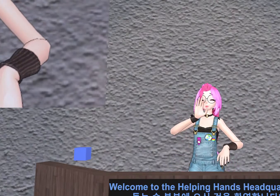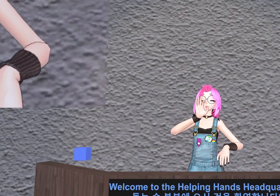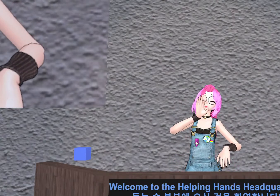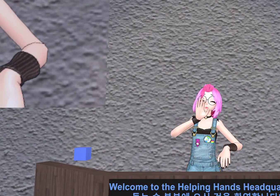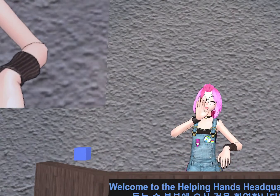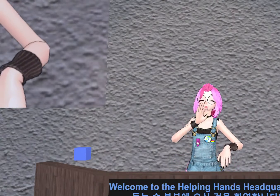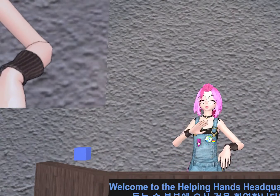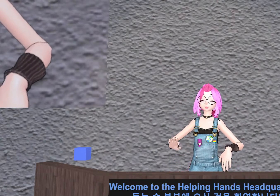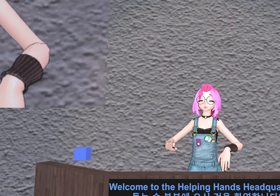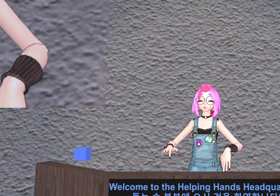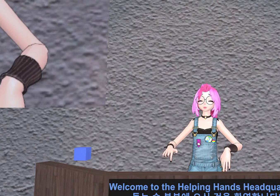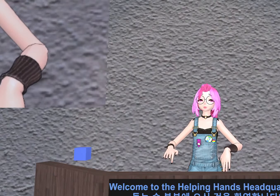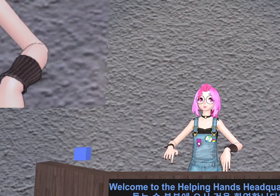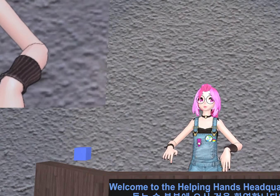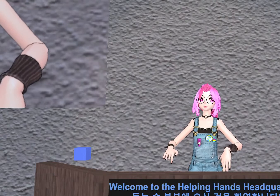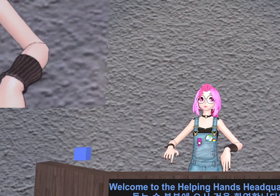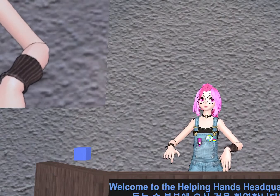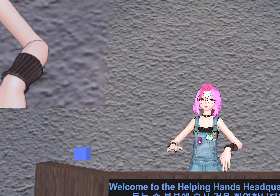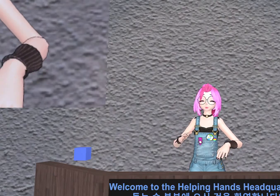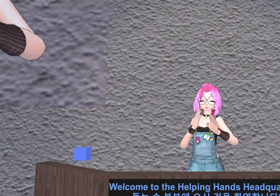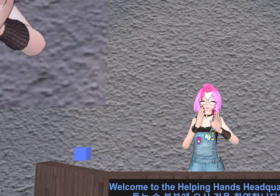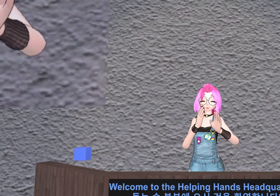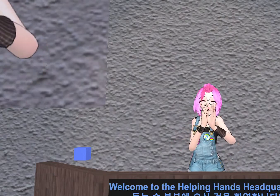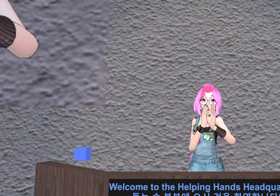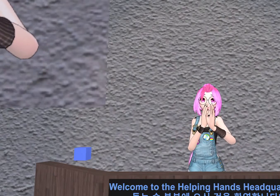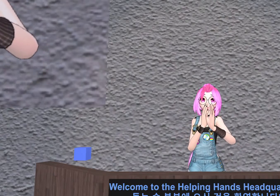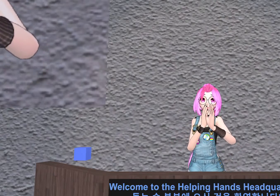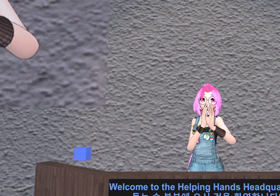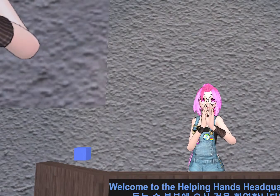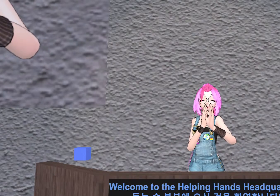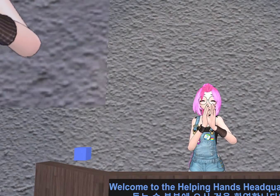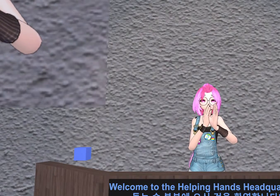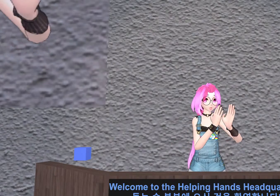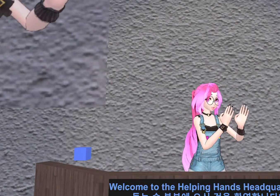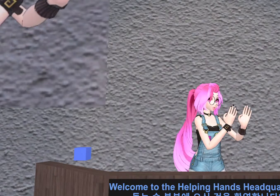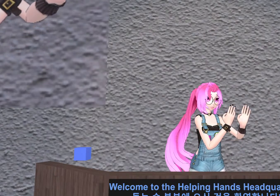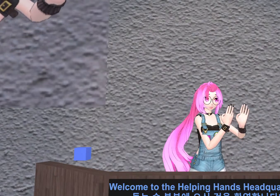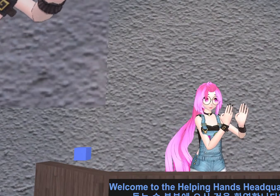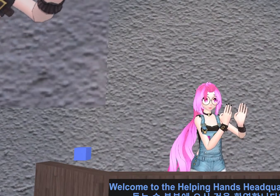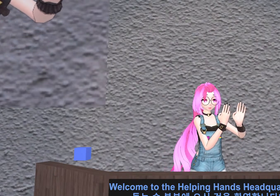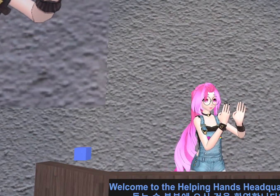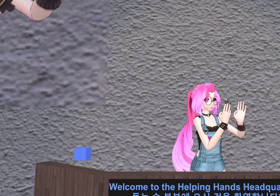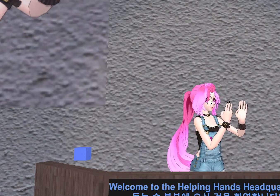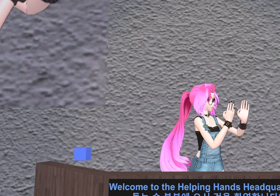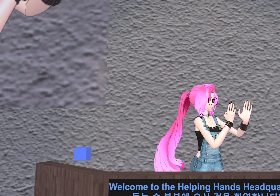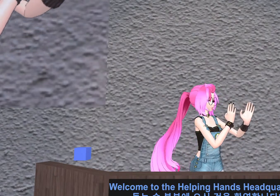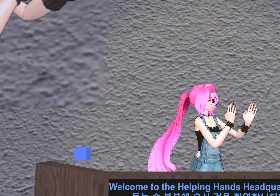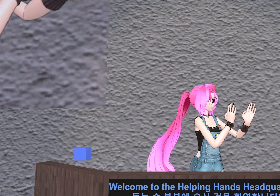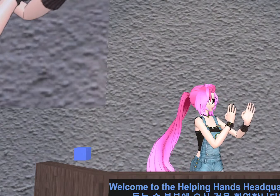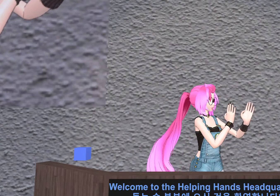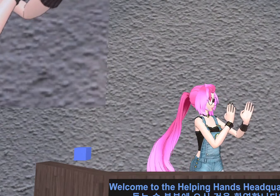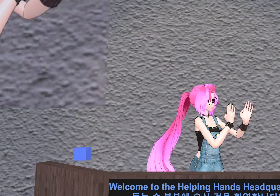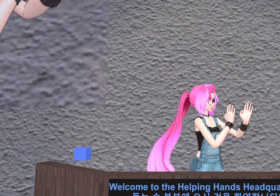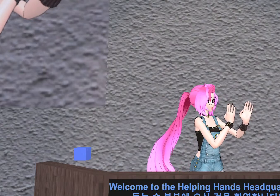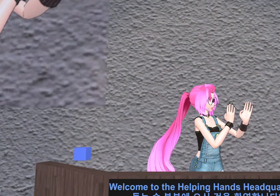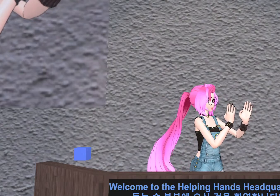Does straight happen like palm to palm and then out, or is it like end of hand and Good out? question. It's your pinky